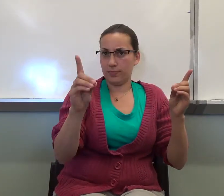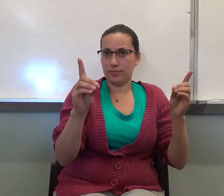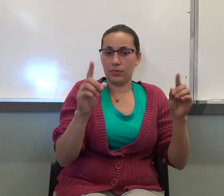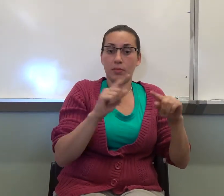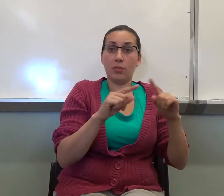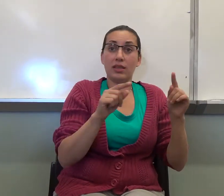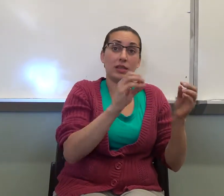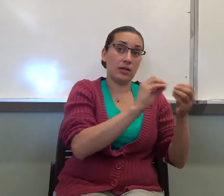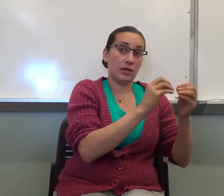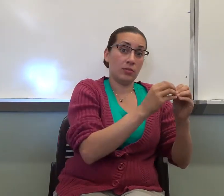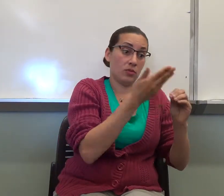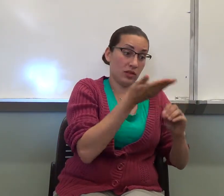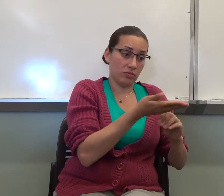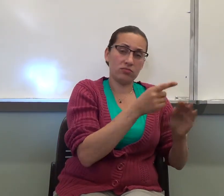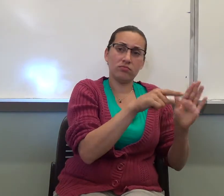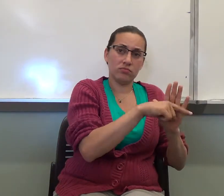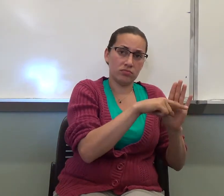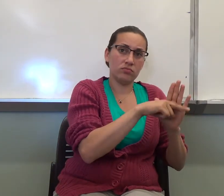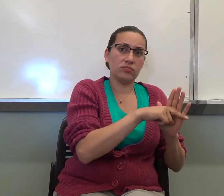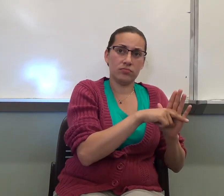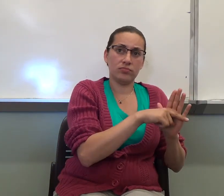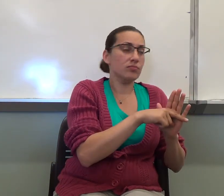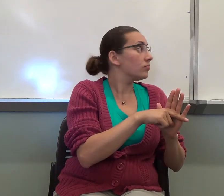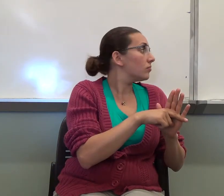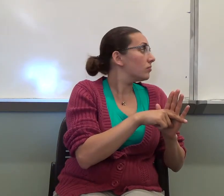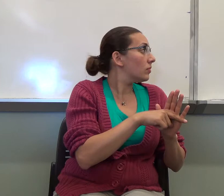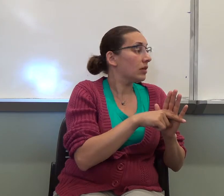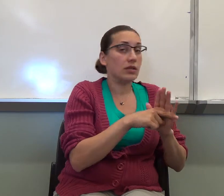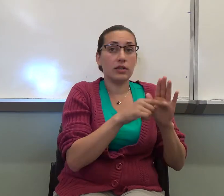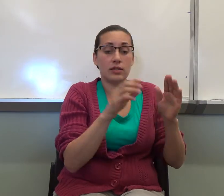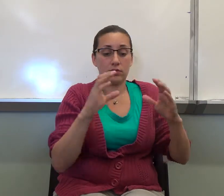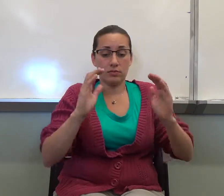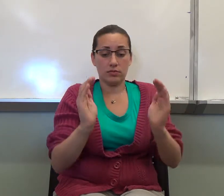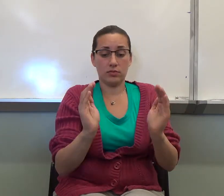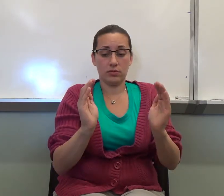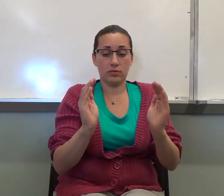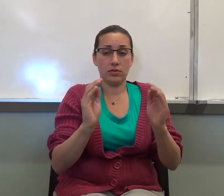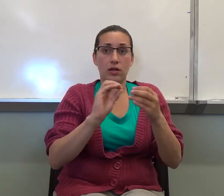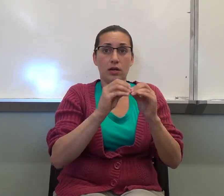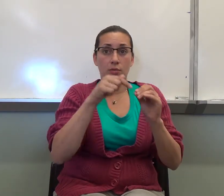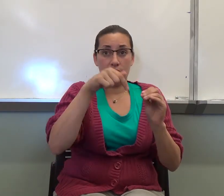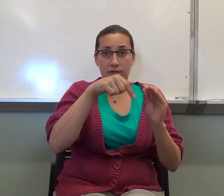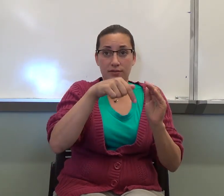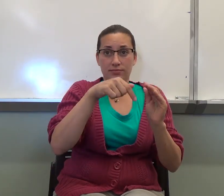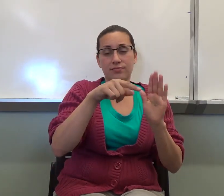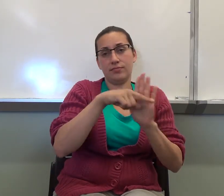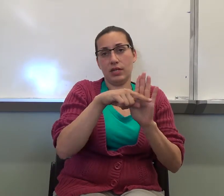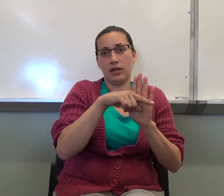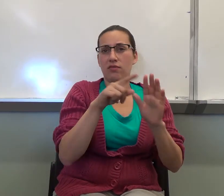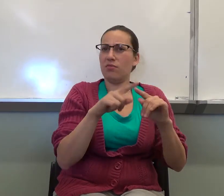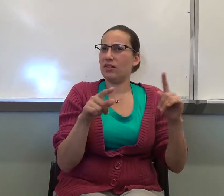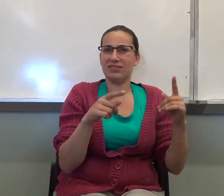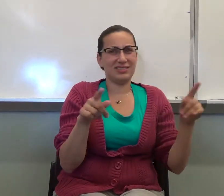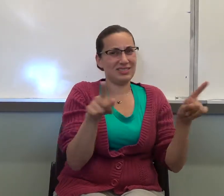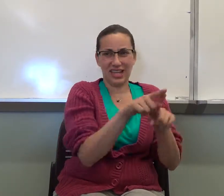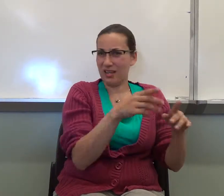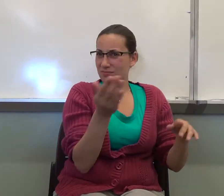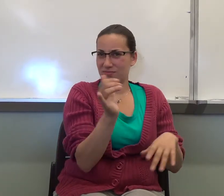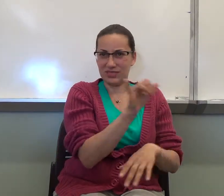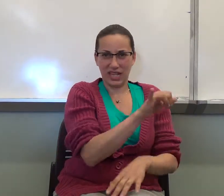negative. And one of the numbers inside is also negative. But we still do the same thing. We still think